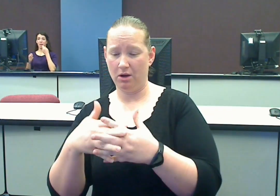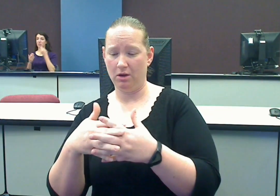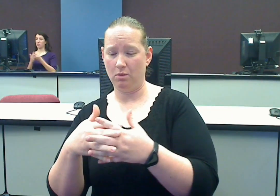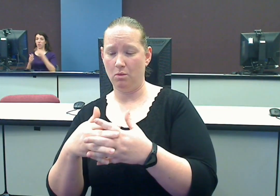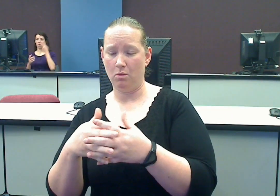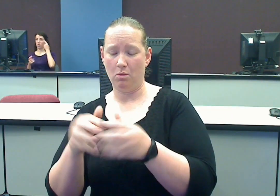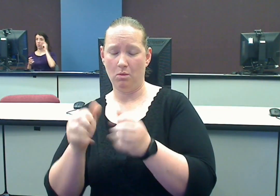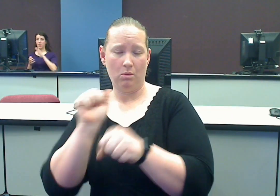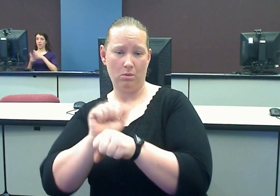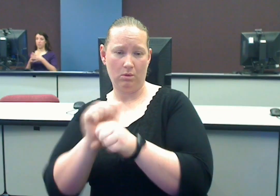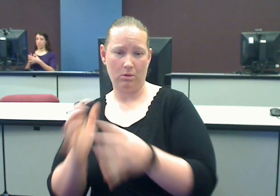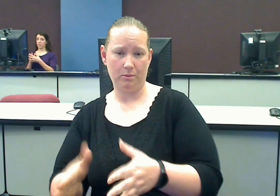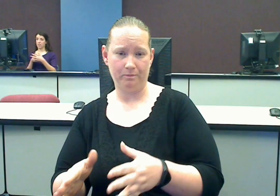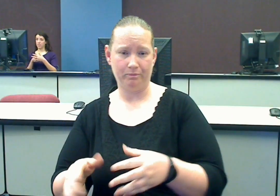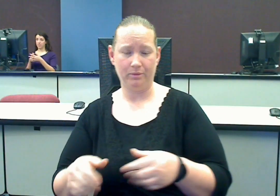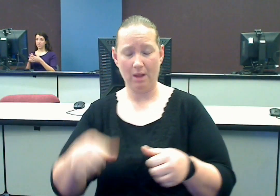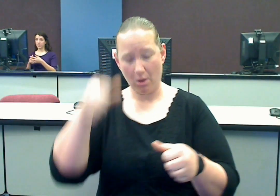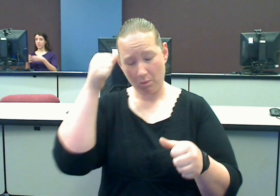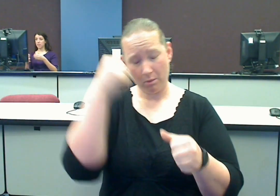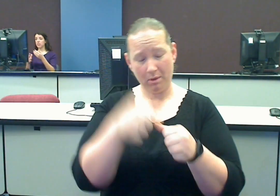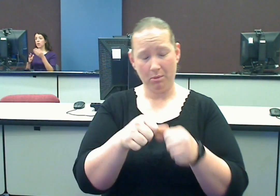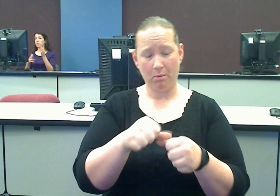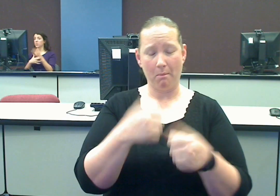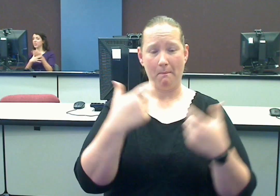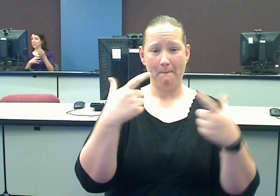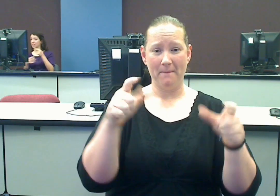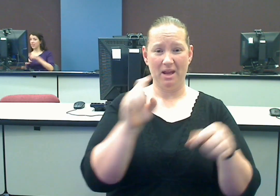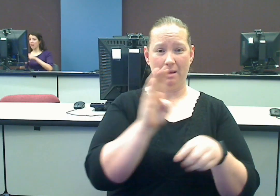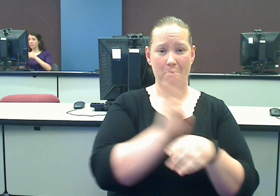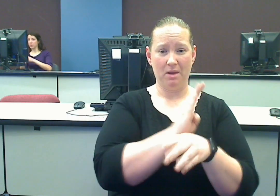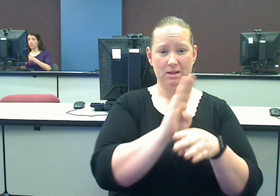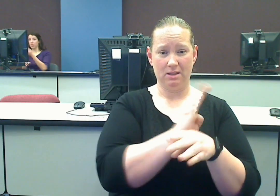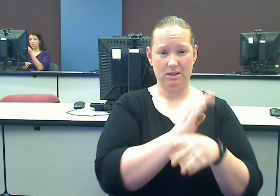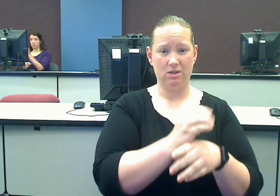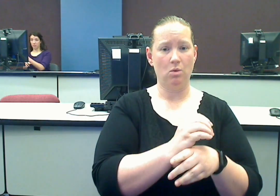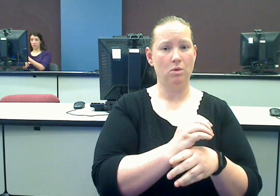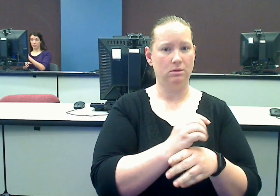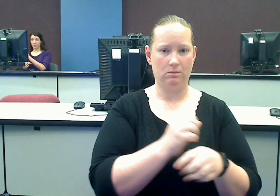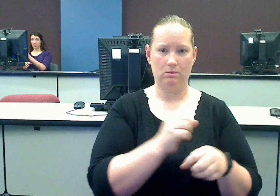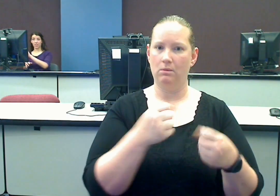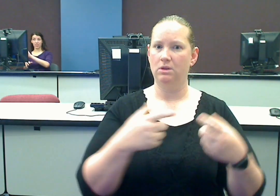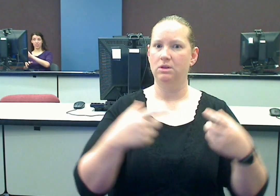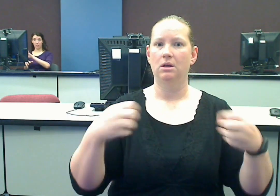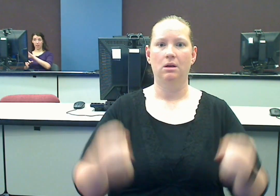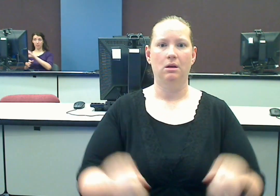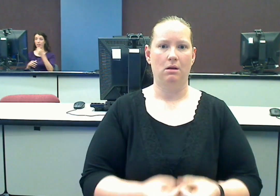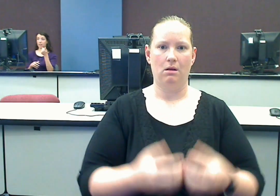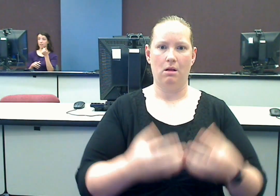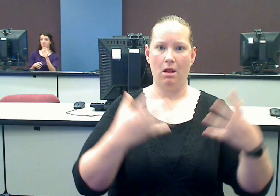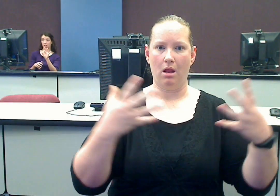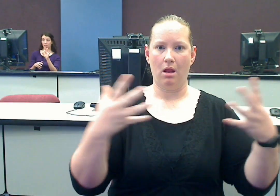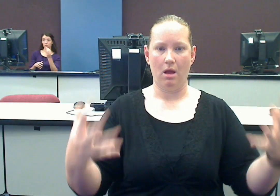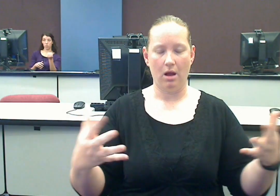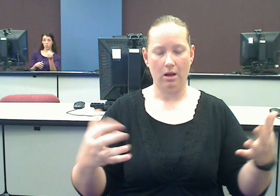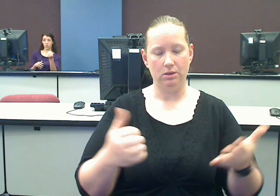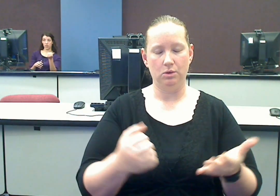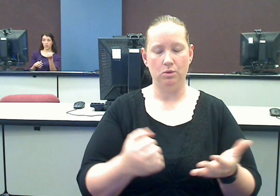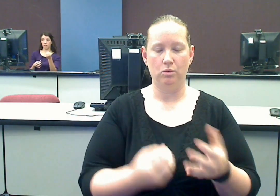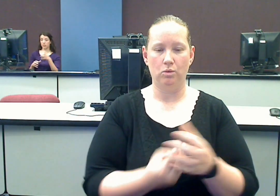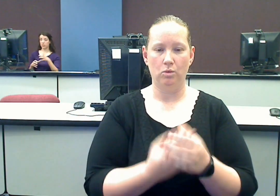America. Between that time period of 1865 to 1914, gross national